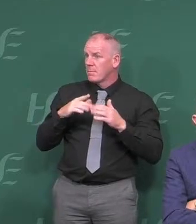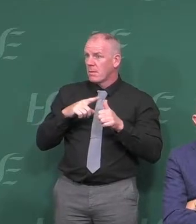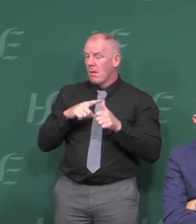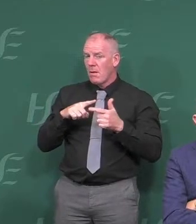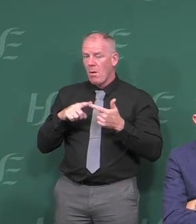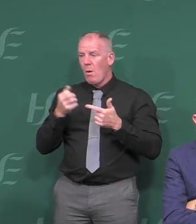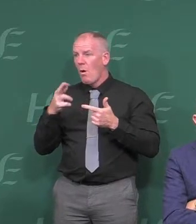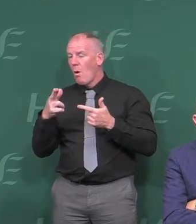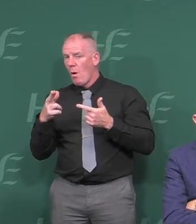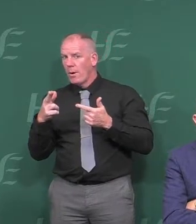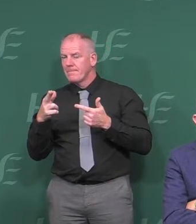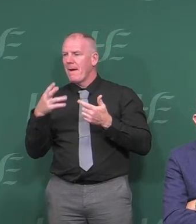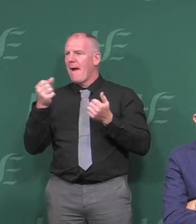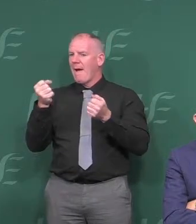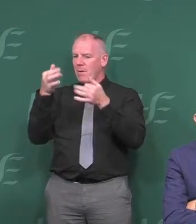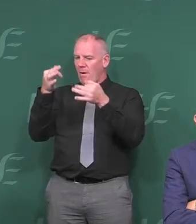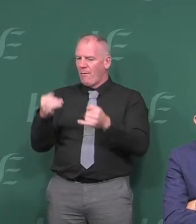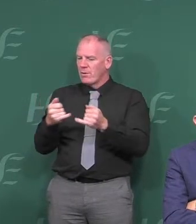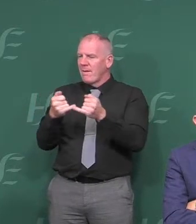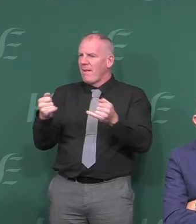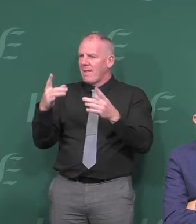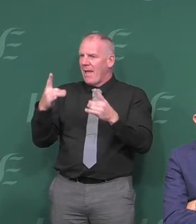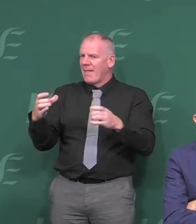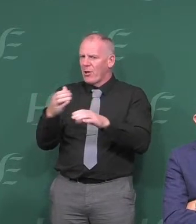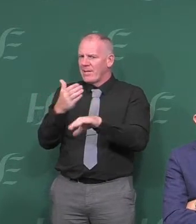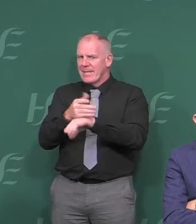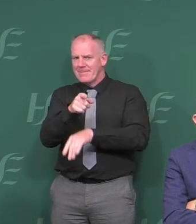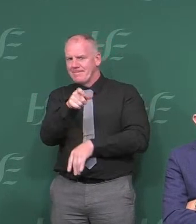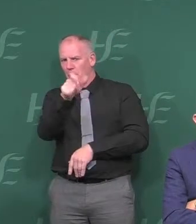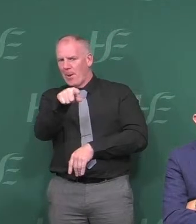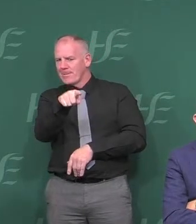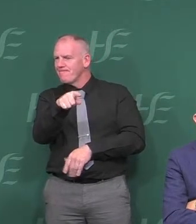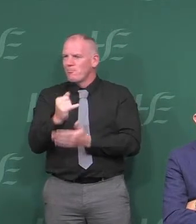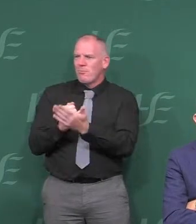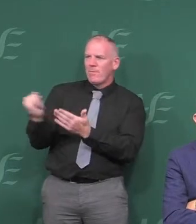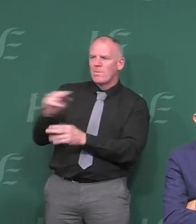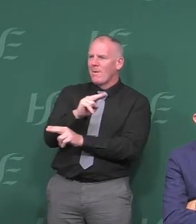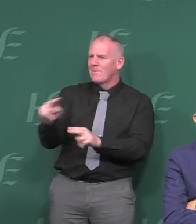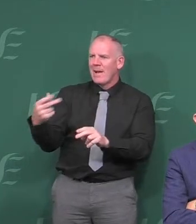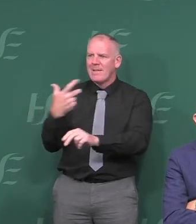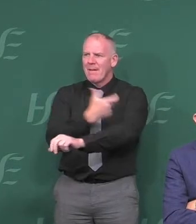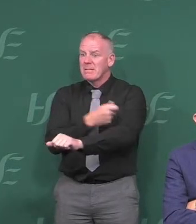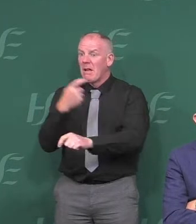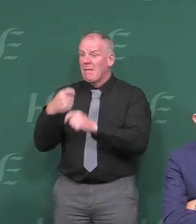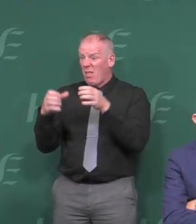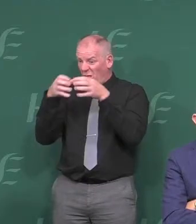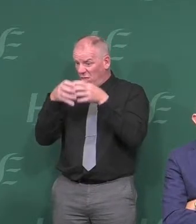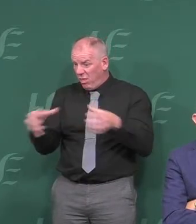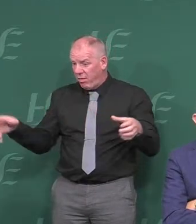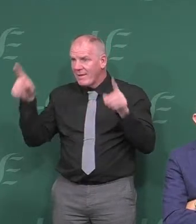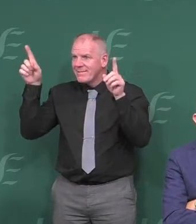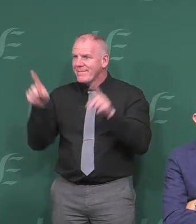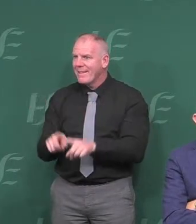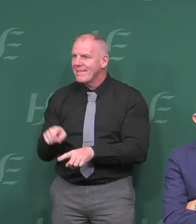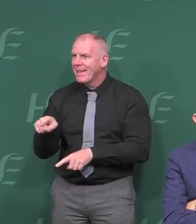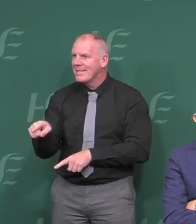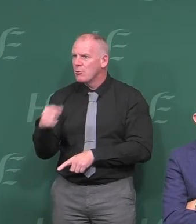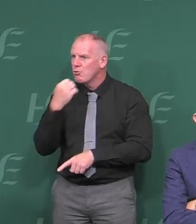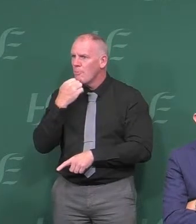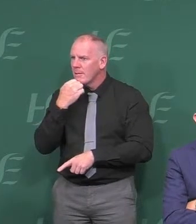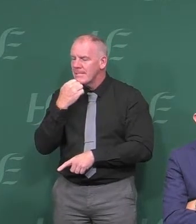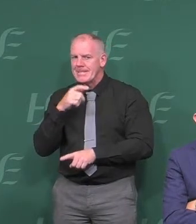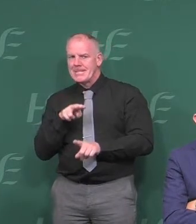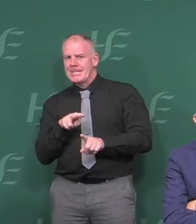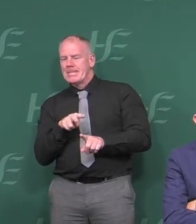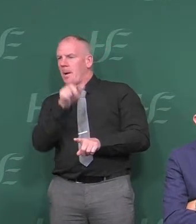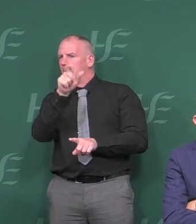that when they're dealing with frontline healthcare staff who are not vaccinated, in the context of a surge of Delta cases, to carry out a